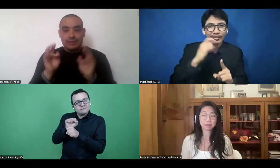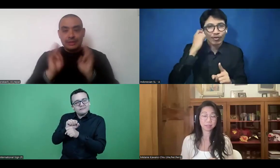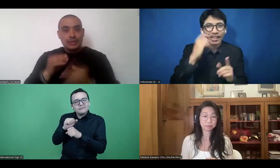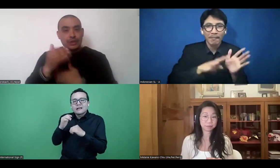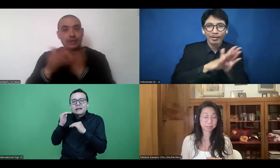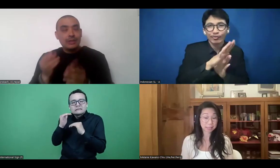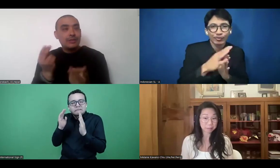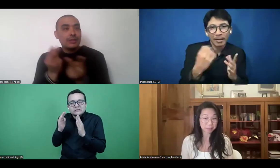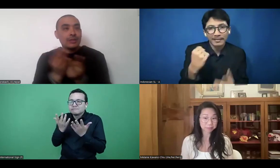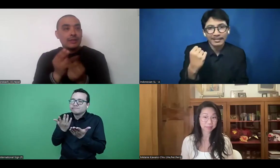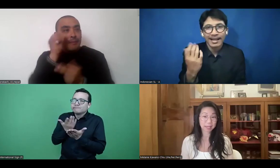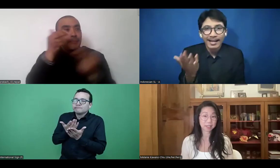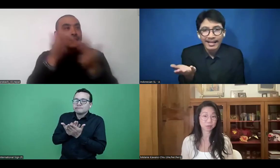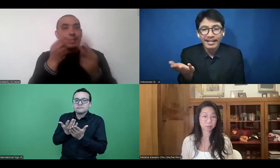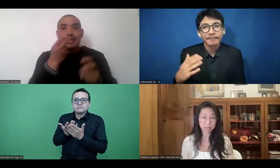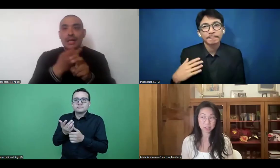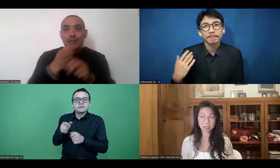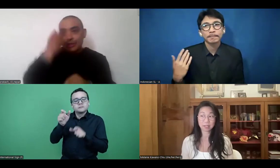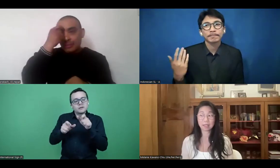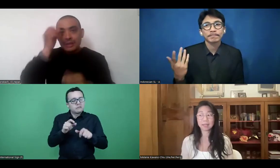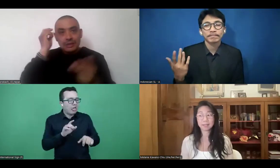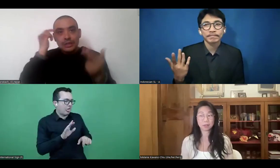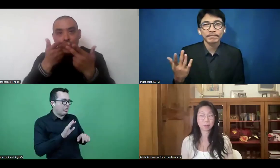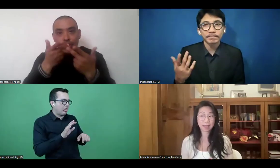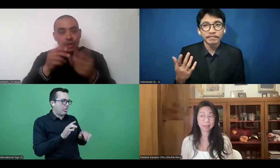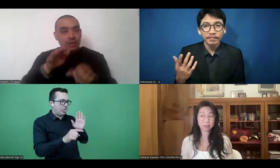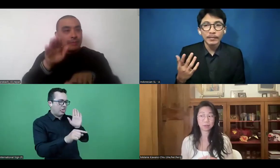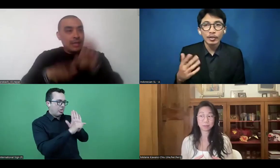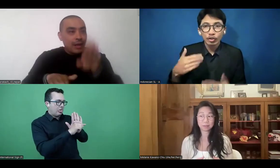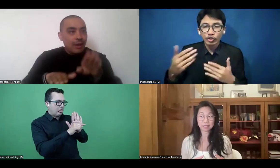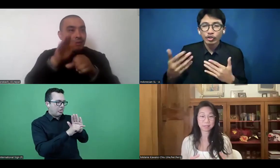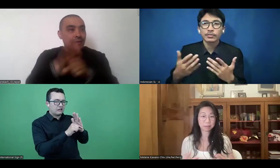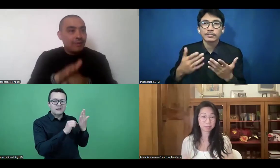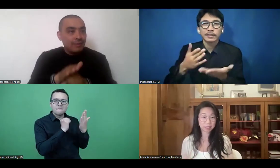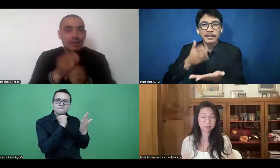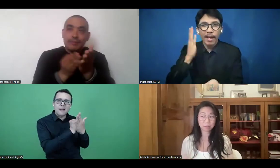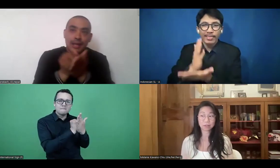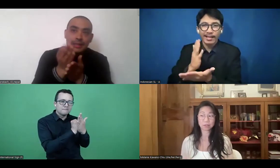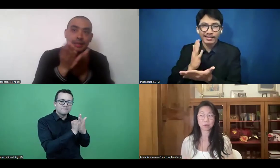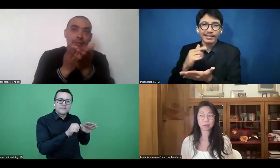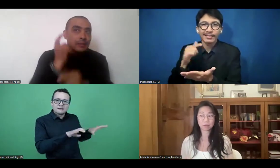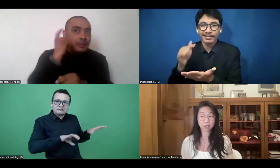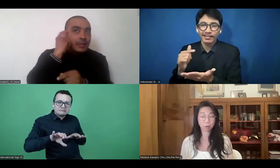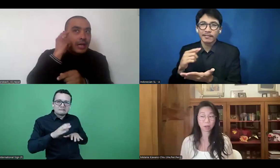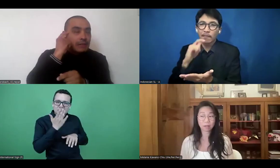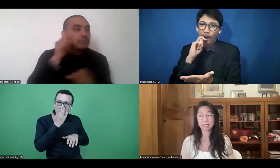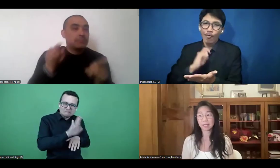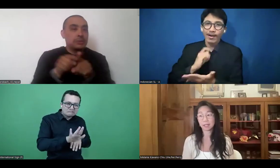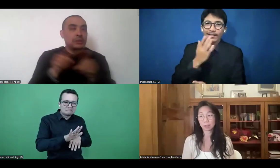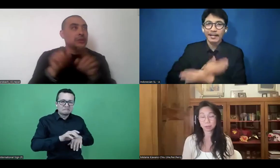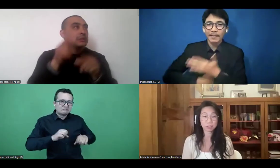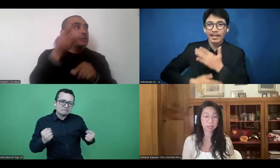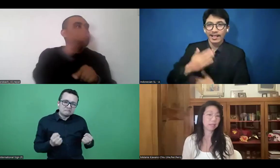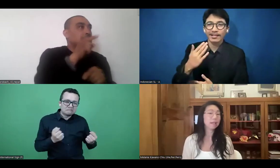recognition of stigma and discrimination. So attitudes, beliefs, and behaviors around equality